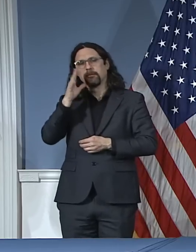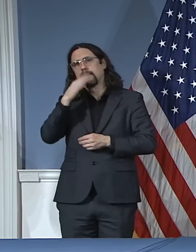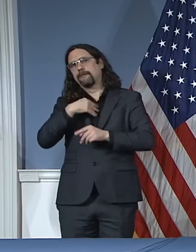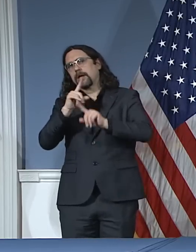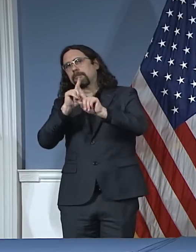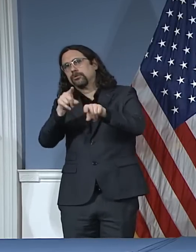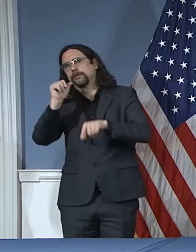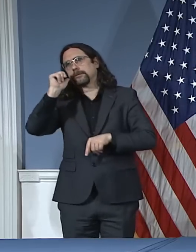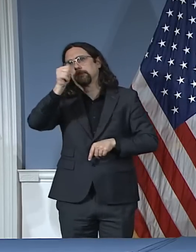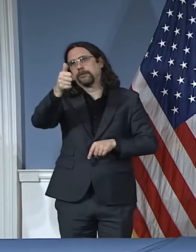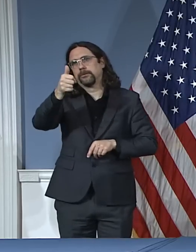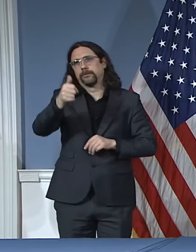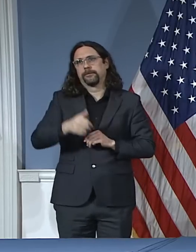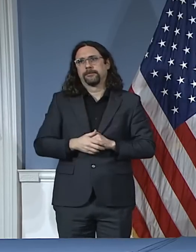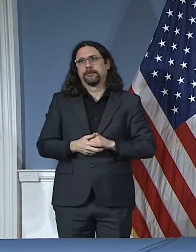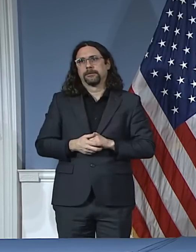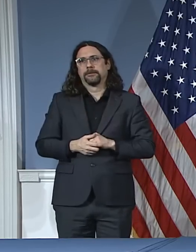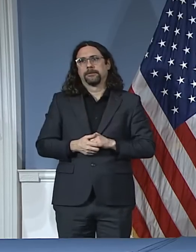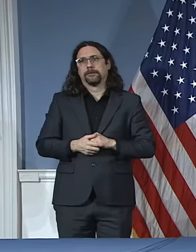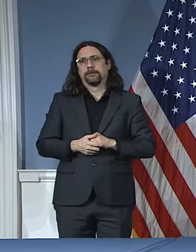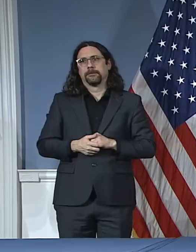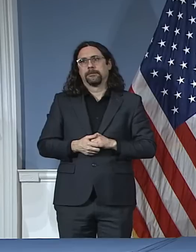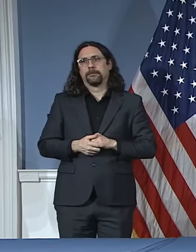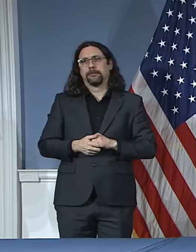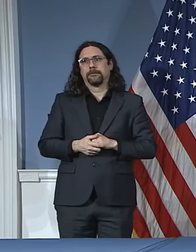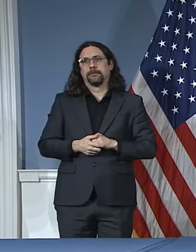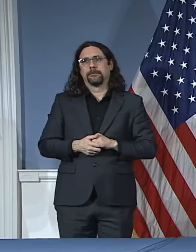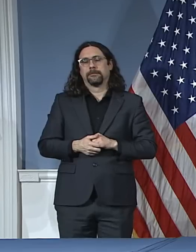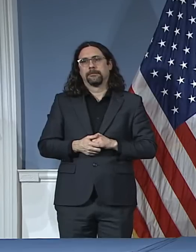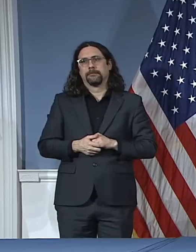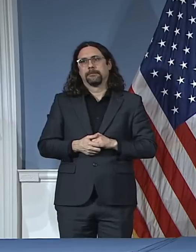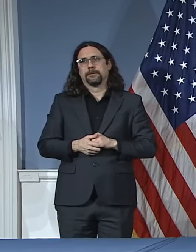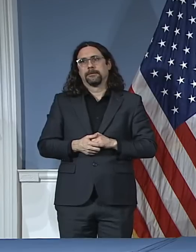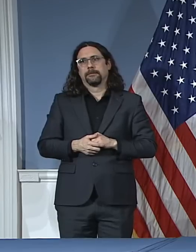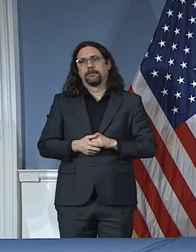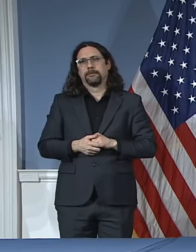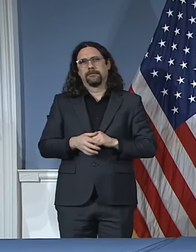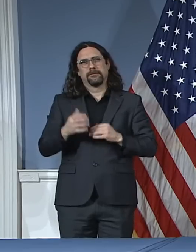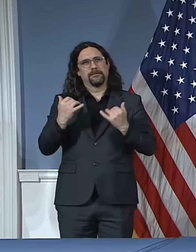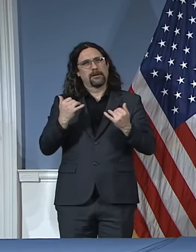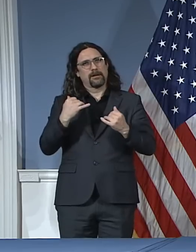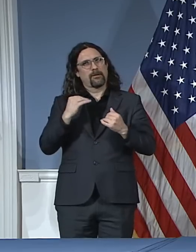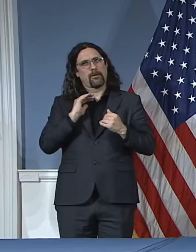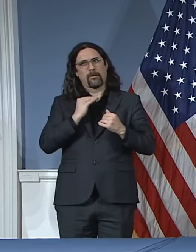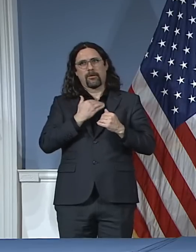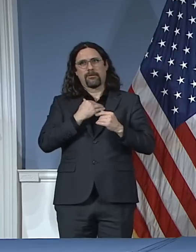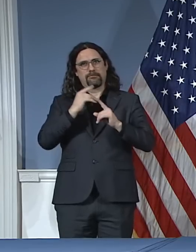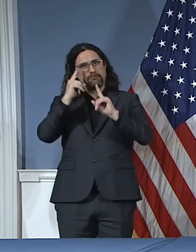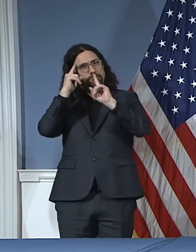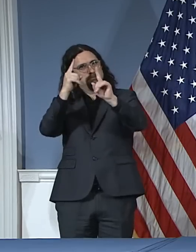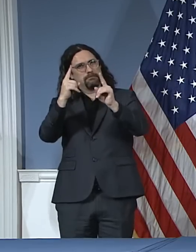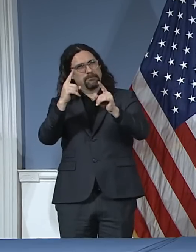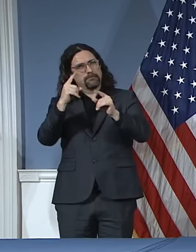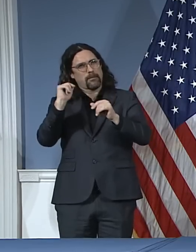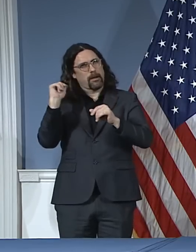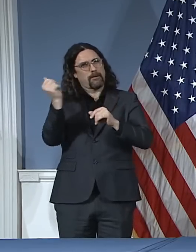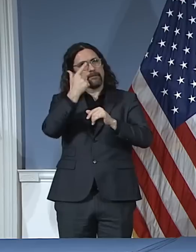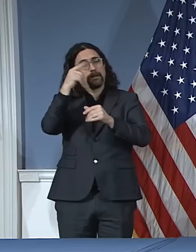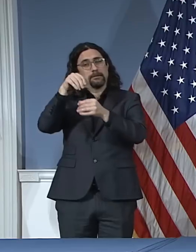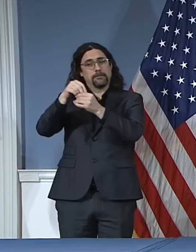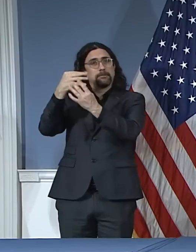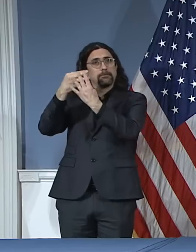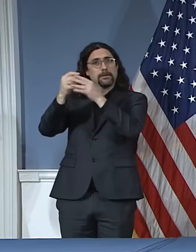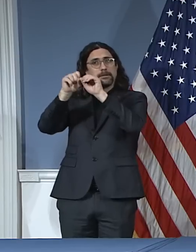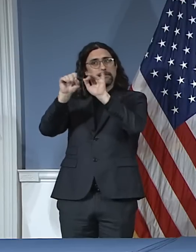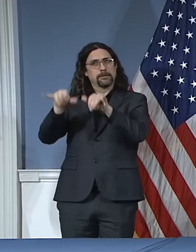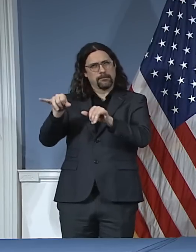everyone healthy and safe. There's a lot of resources being applied for the safety of our officers